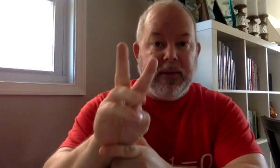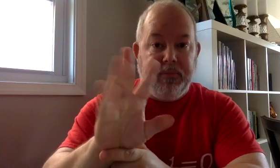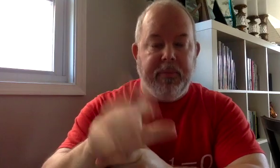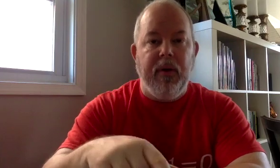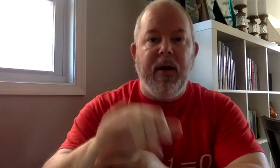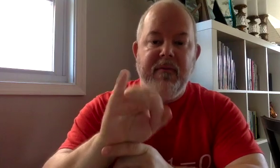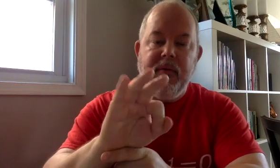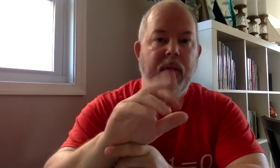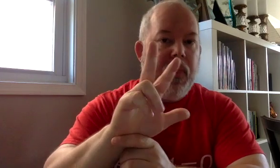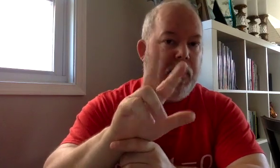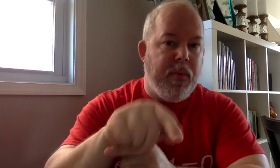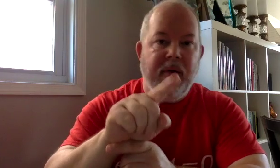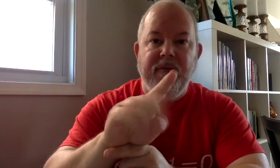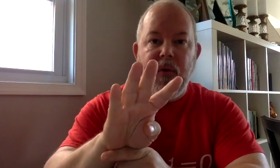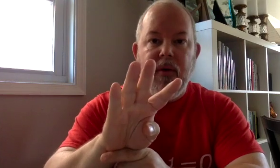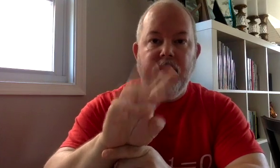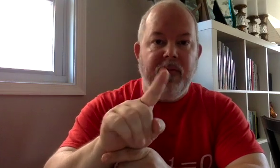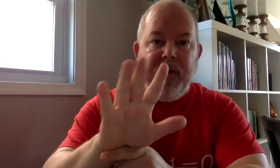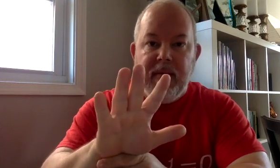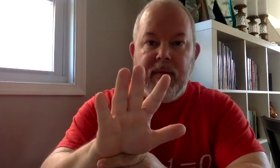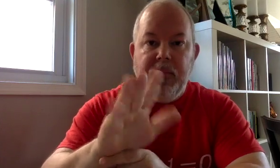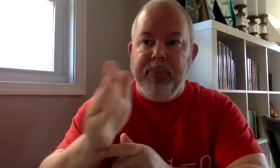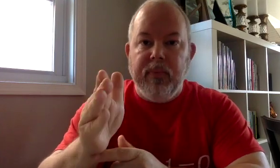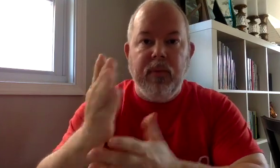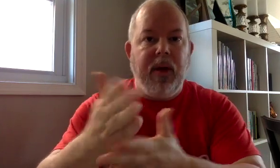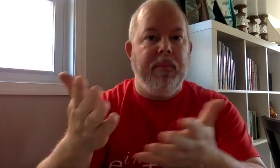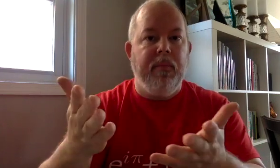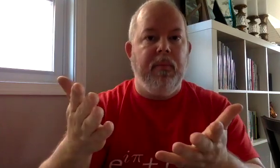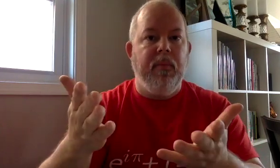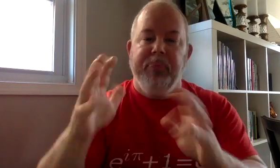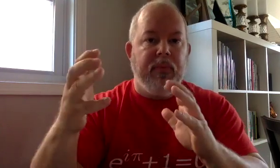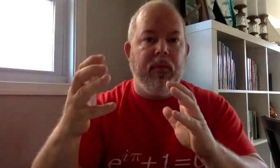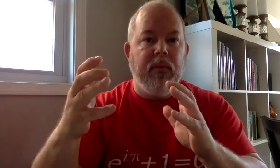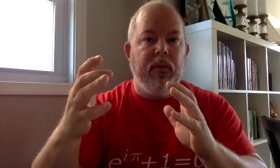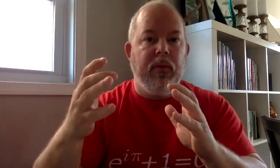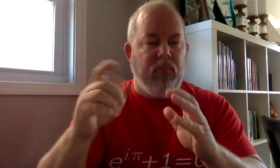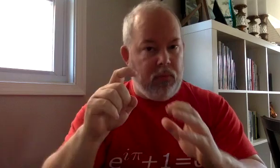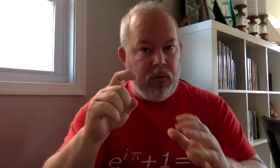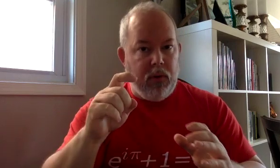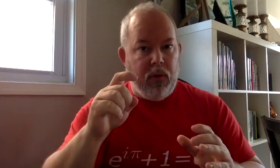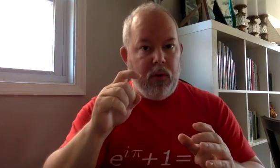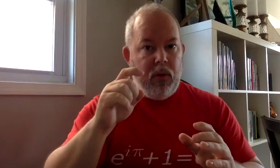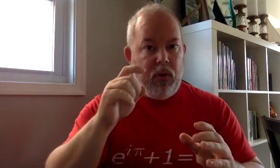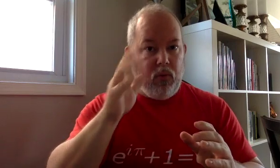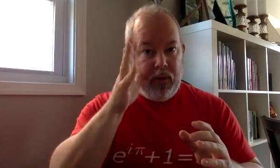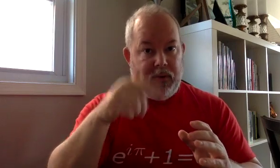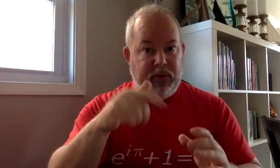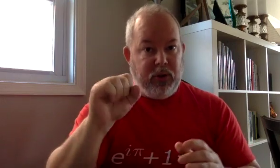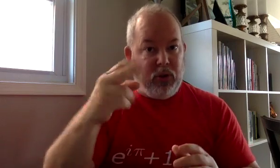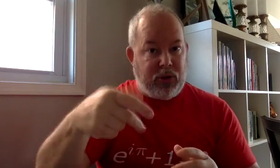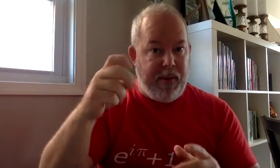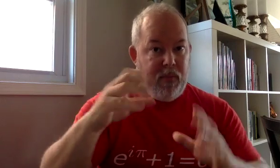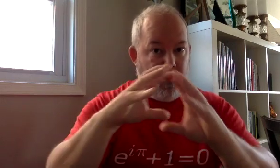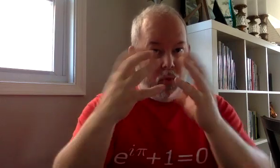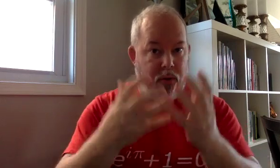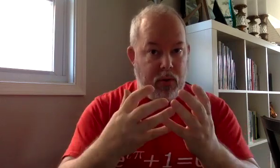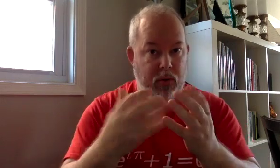and doors. If I'd been near them, I'd be dead, he said. Nina was sleeping when the attack happened, shaken but